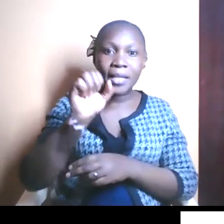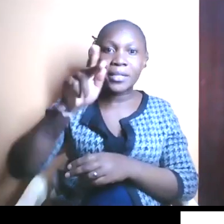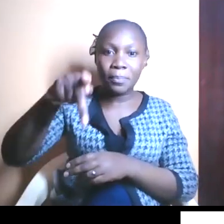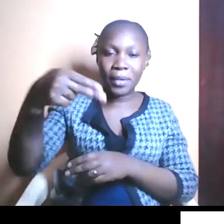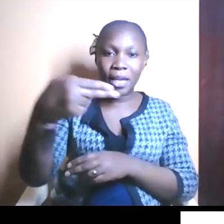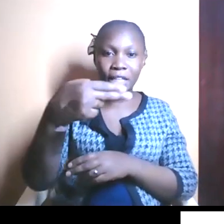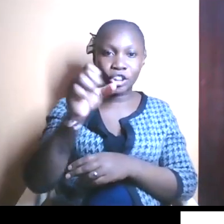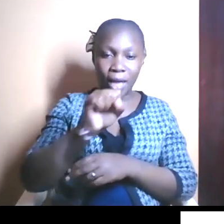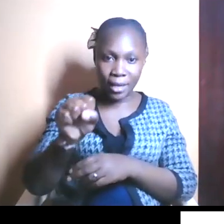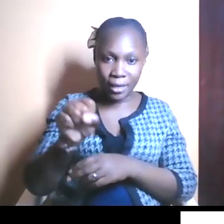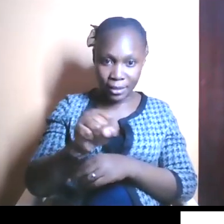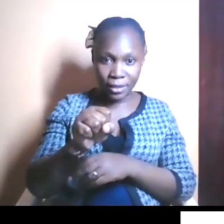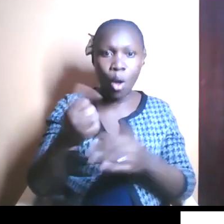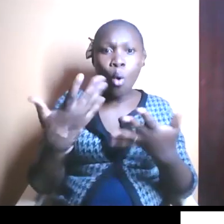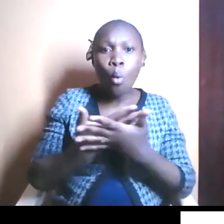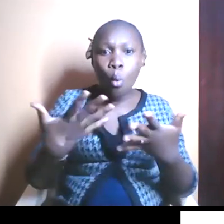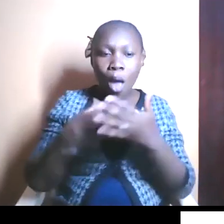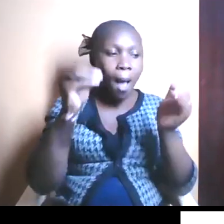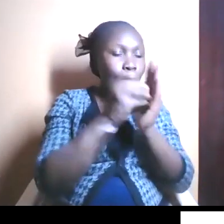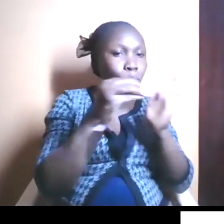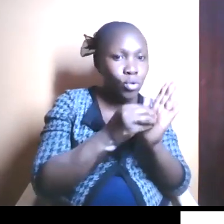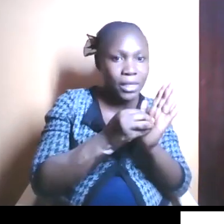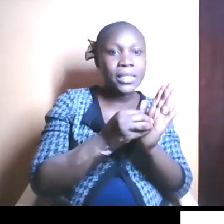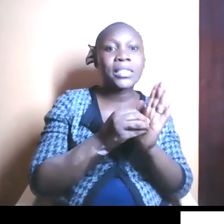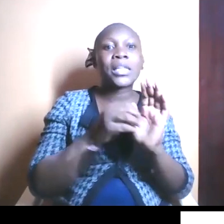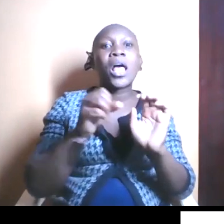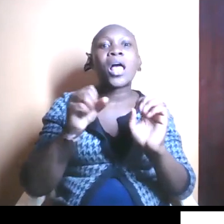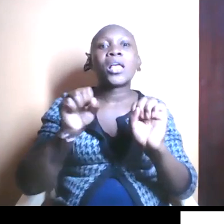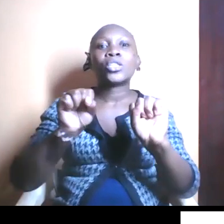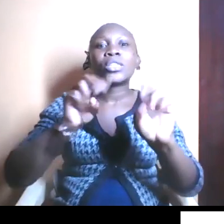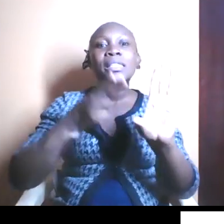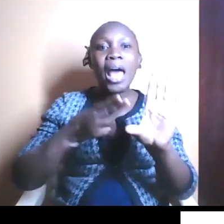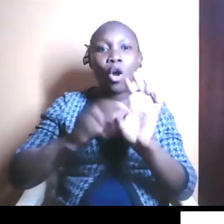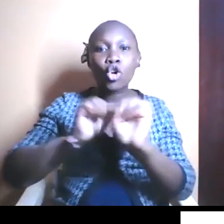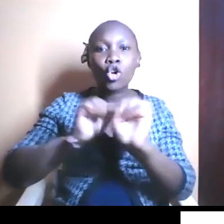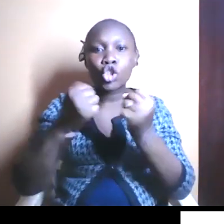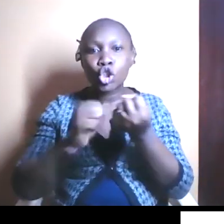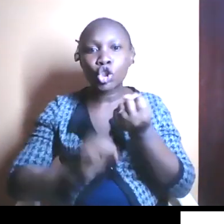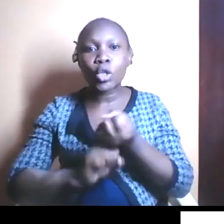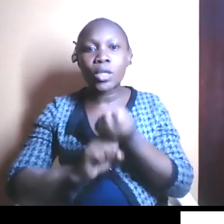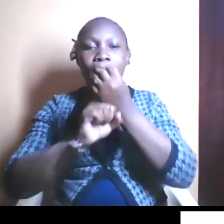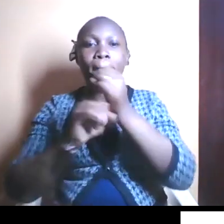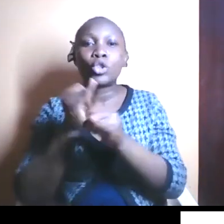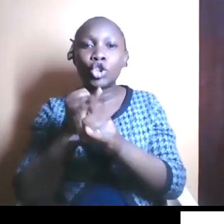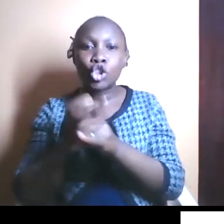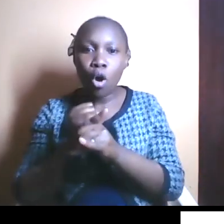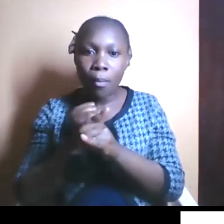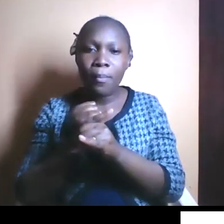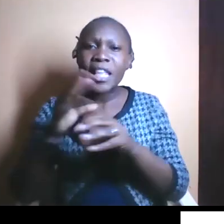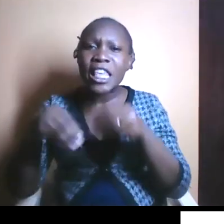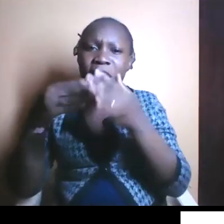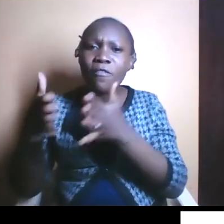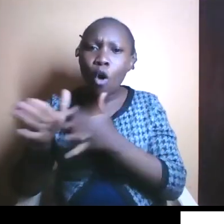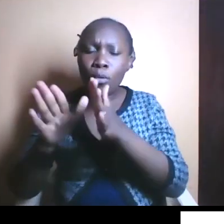Opportunities where she posts mental health and psychosocial support jobs, internships, scholarships, and other opportunities every day. She